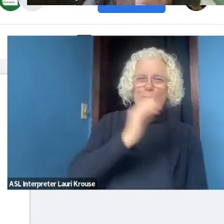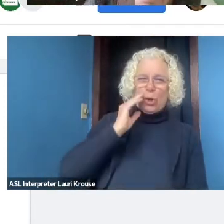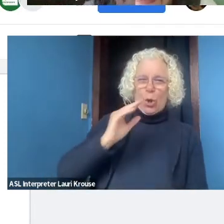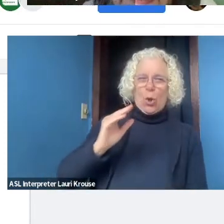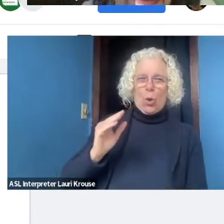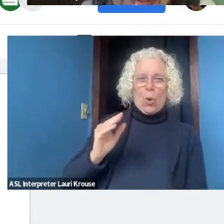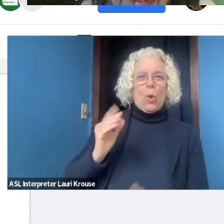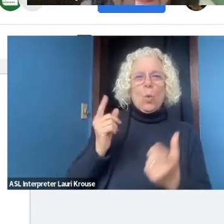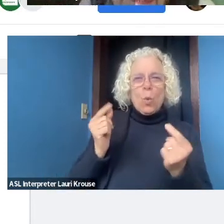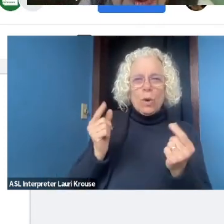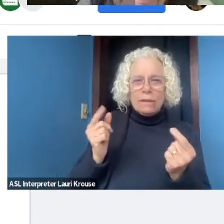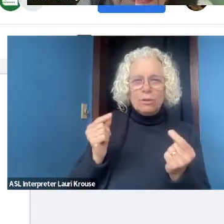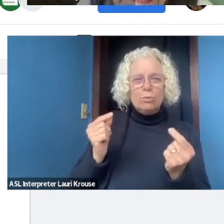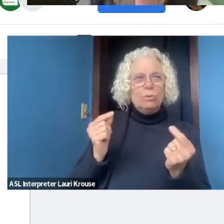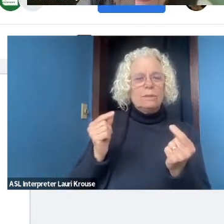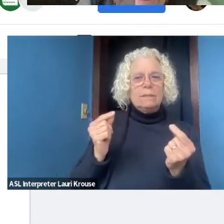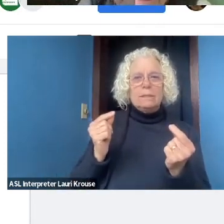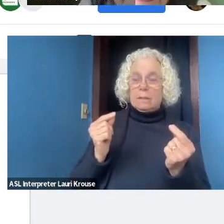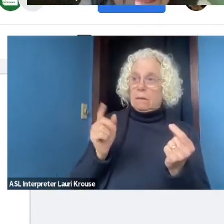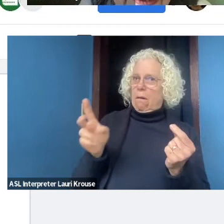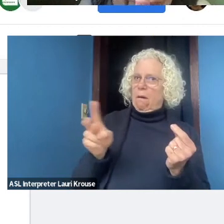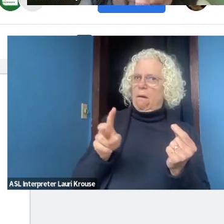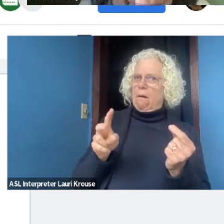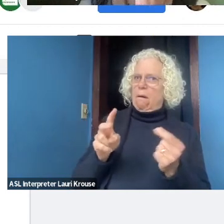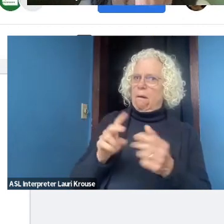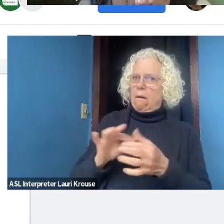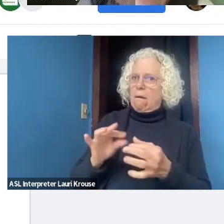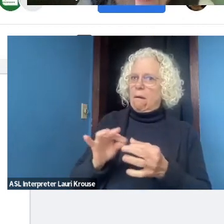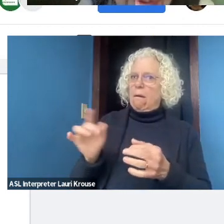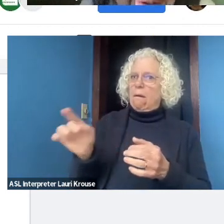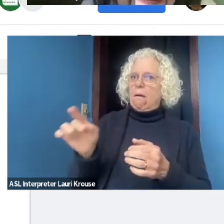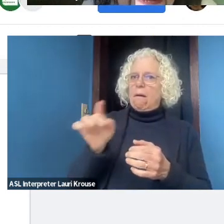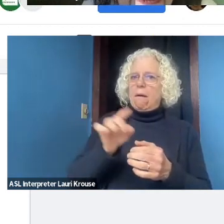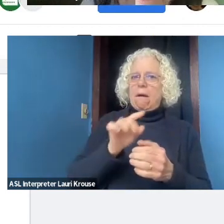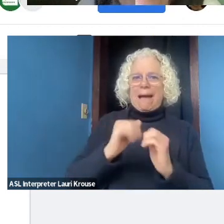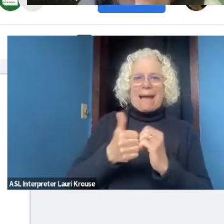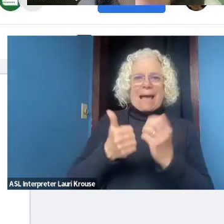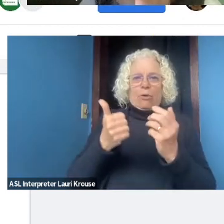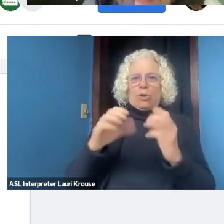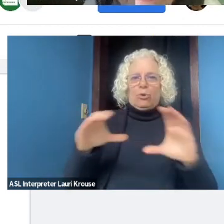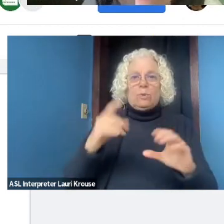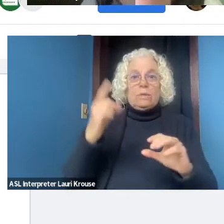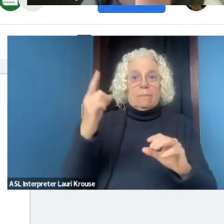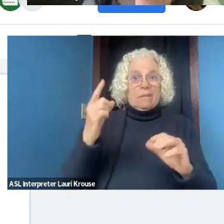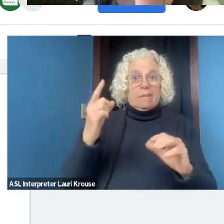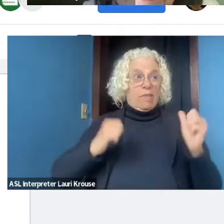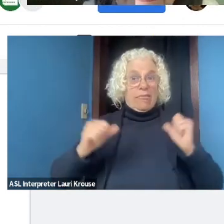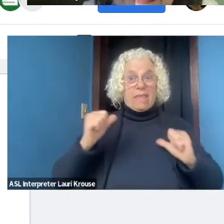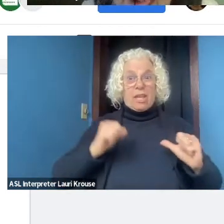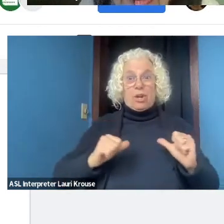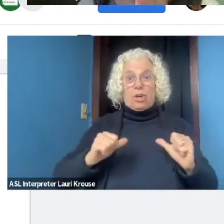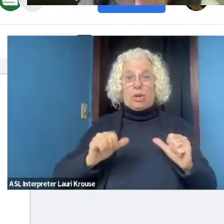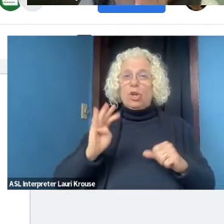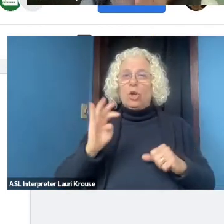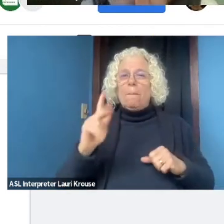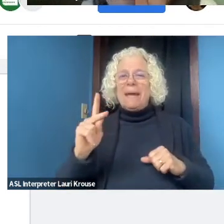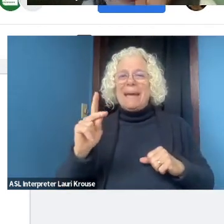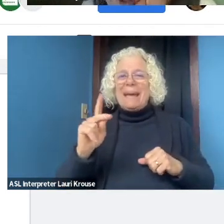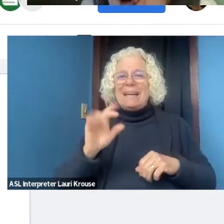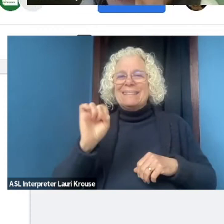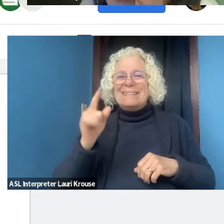step it up. And it's pretty fantastic. Solutions for theater, backstage, green